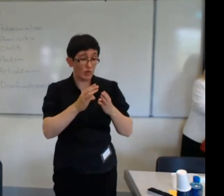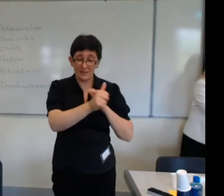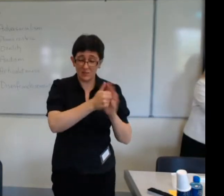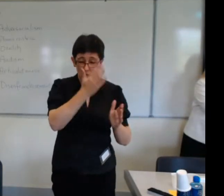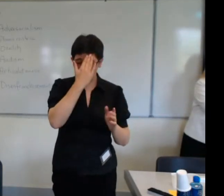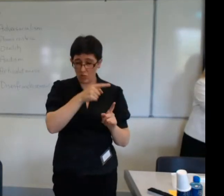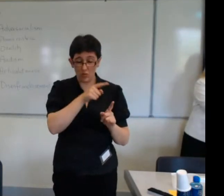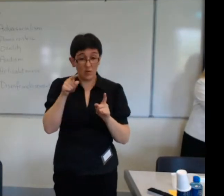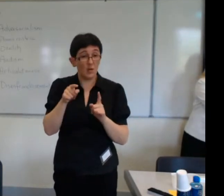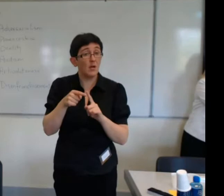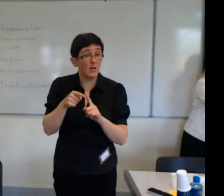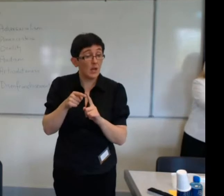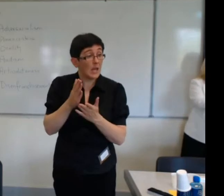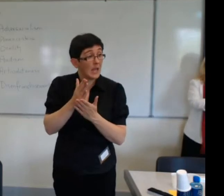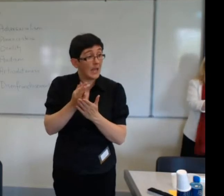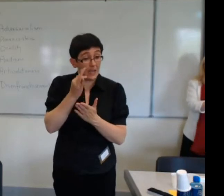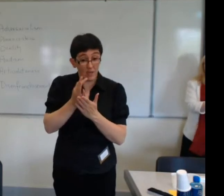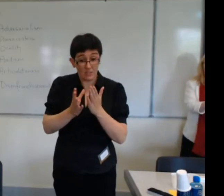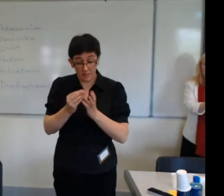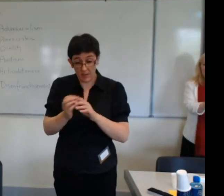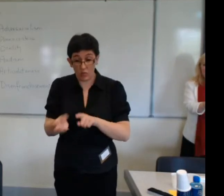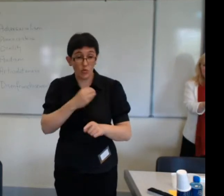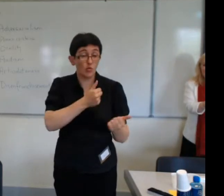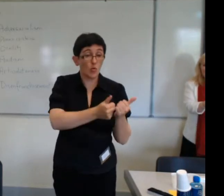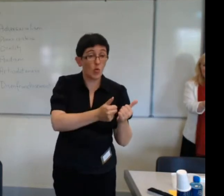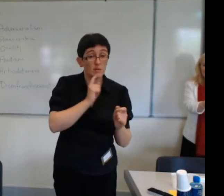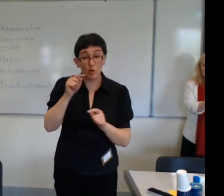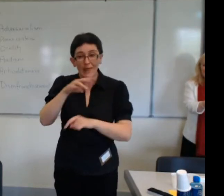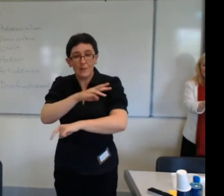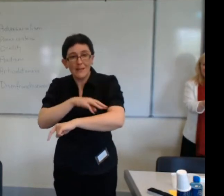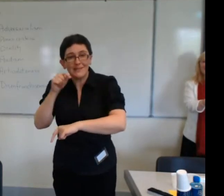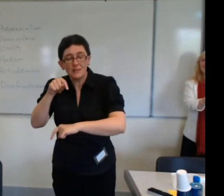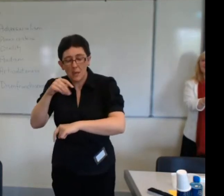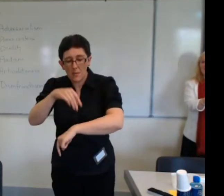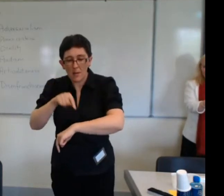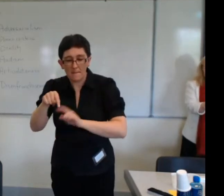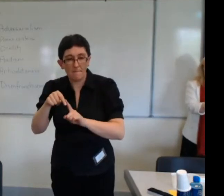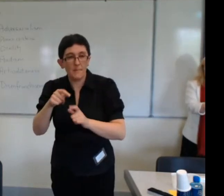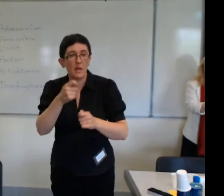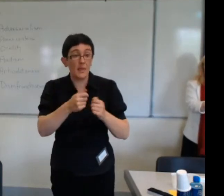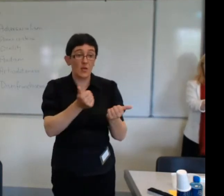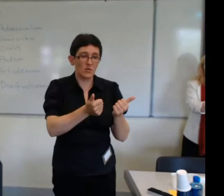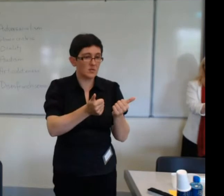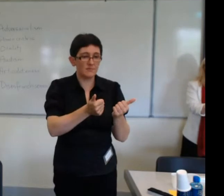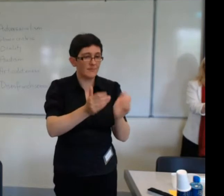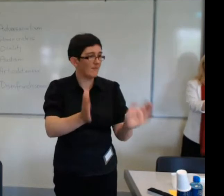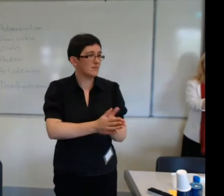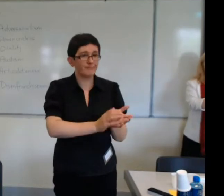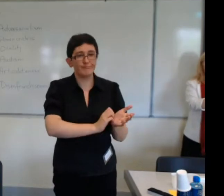is that if something goes to court and there's been a problem with the police process, it's going to fall down, it's going to be thrown out, or they're going to